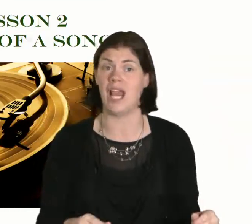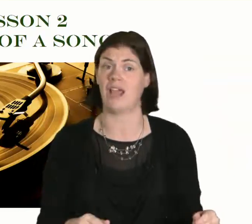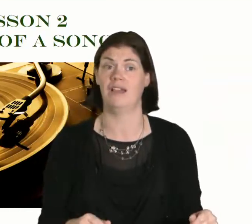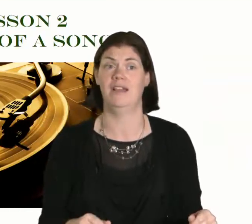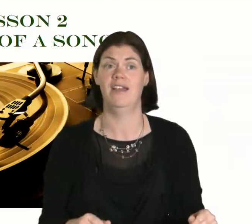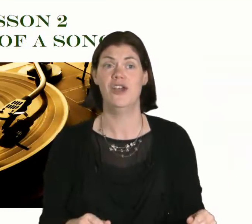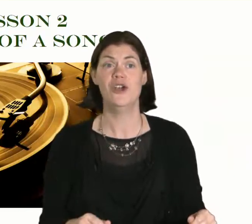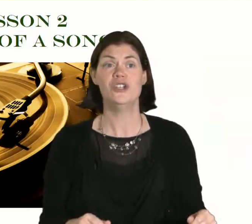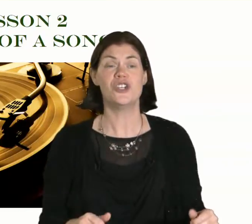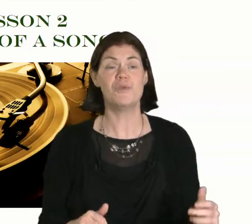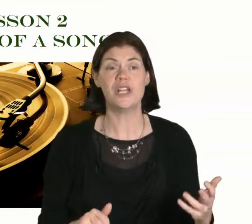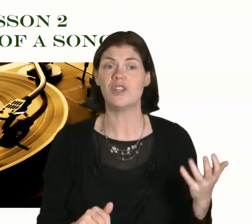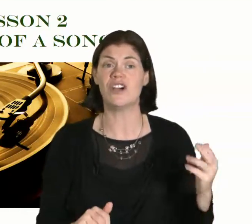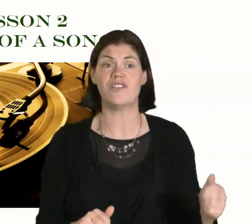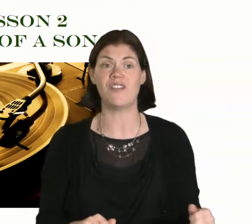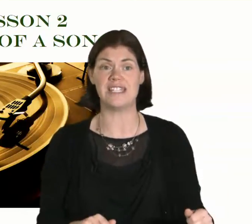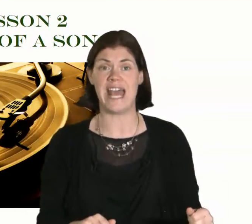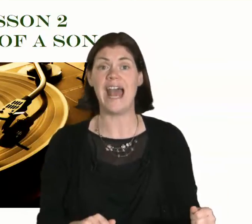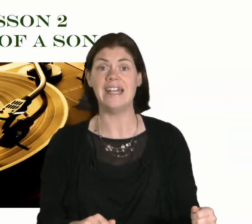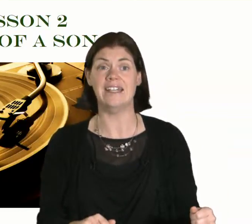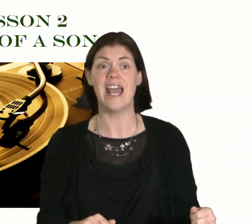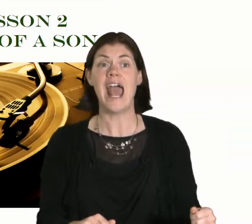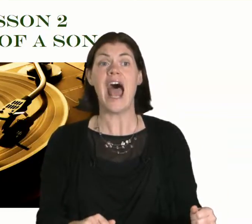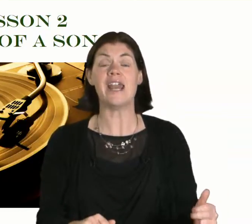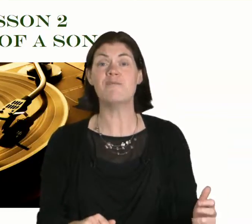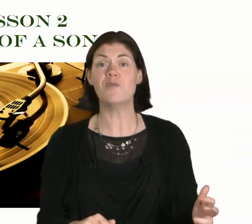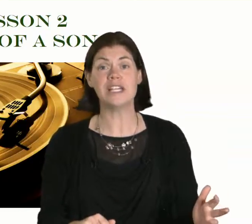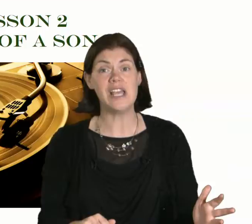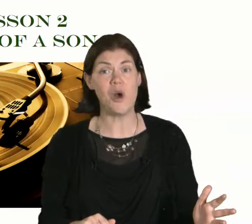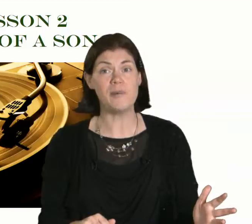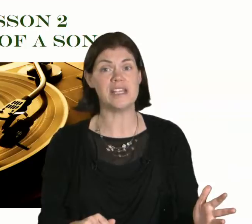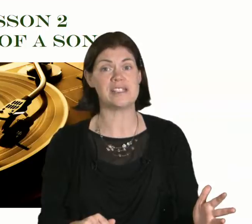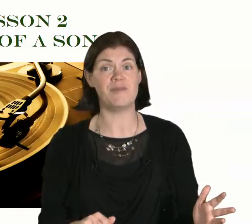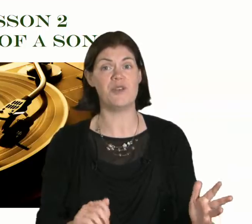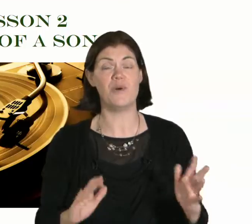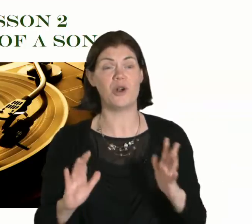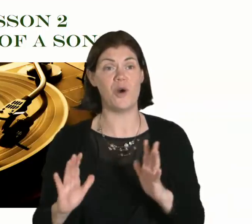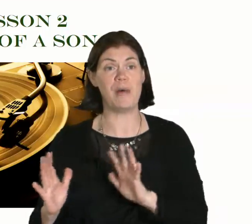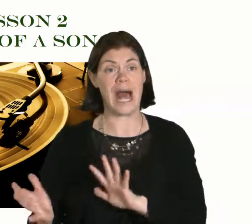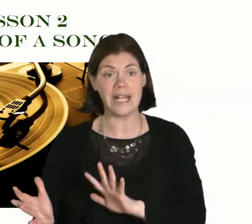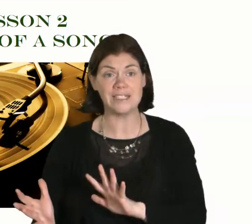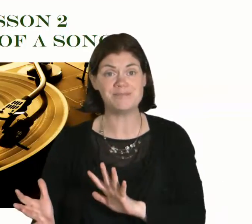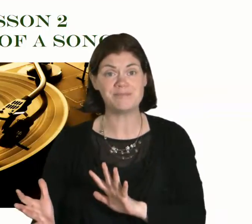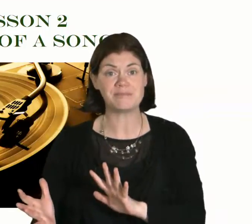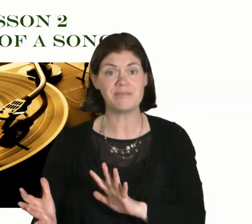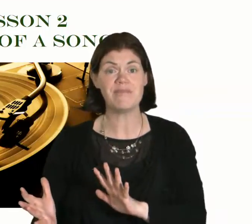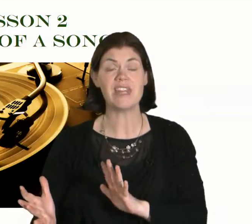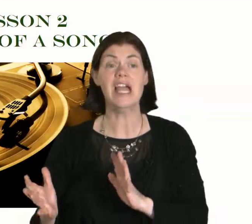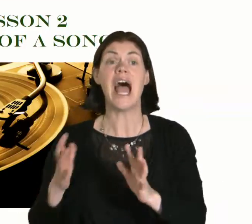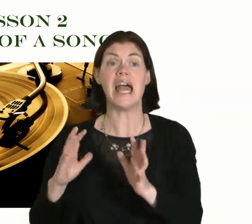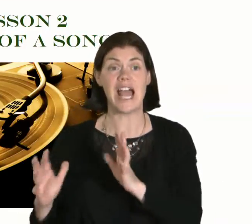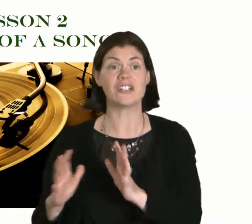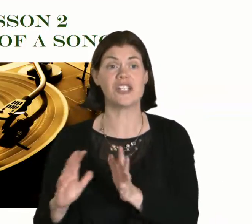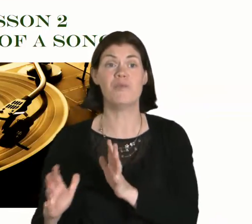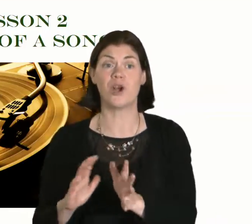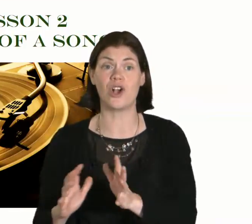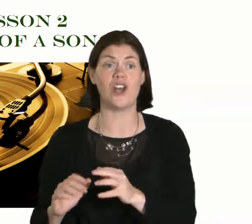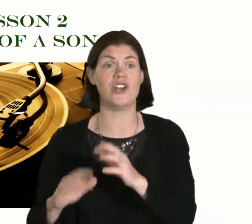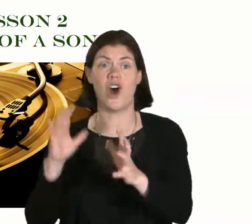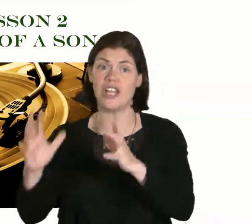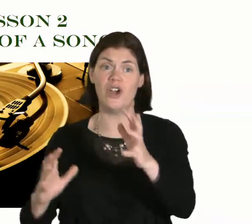minimally meeting. So you really only got 5 out of 10. And I'm really hoping that some of you will go back and